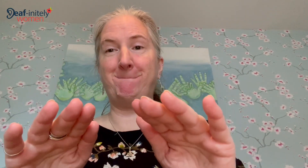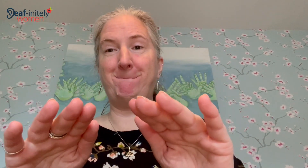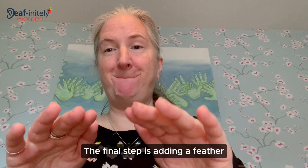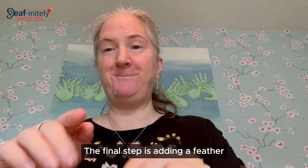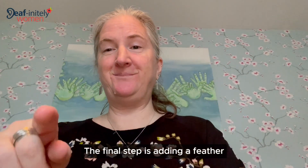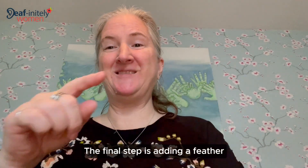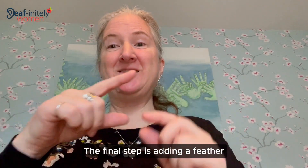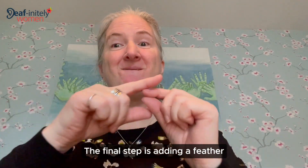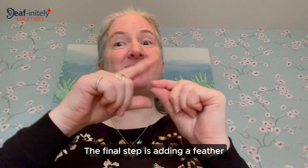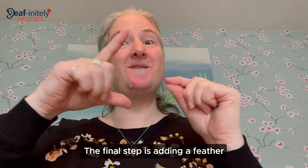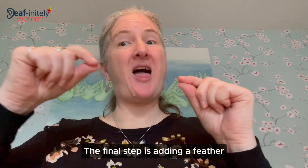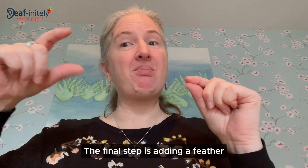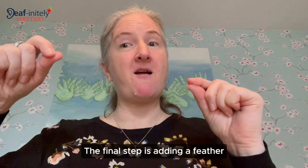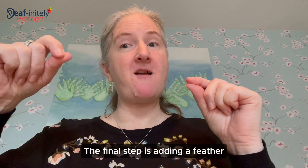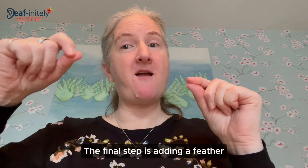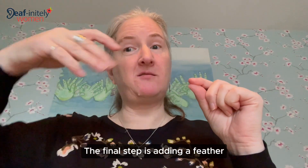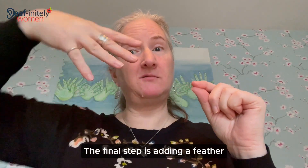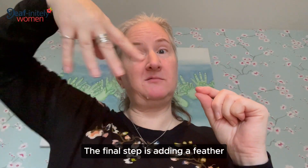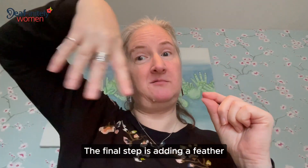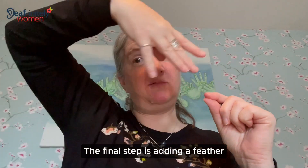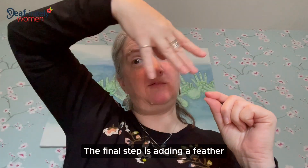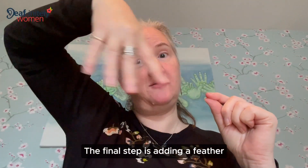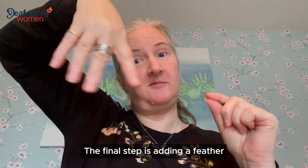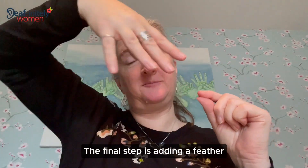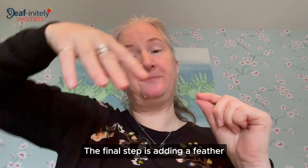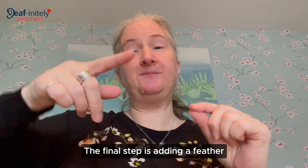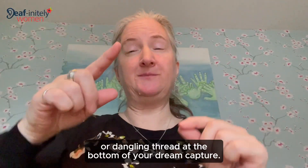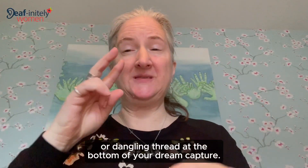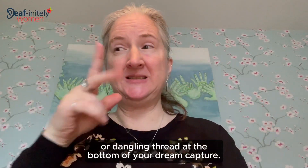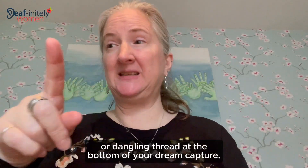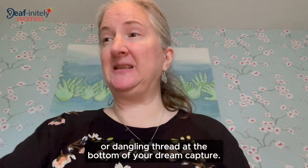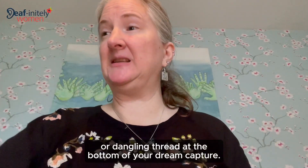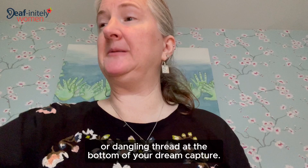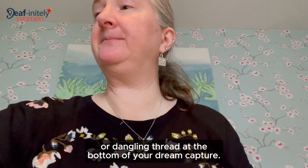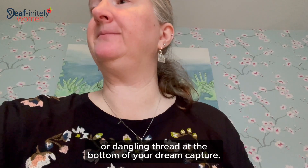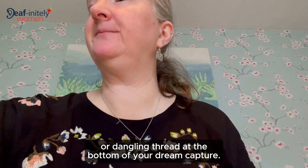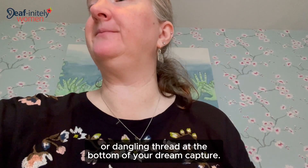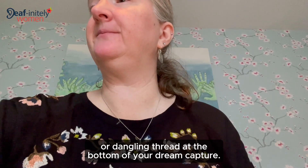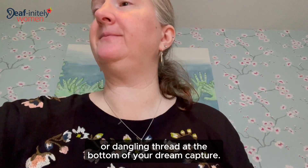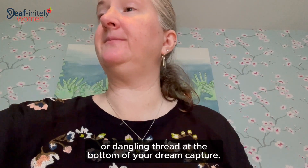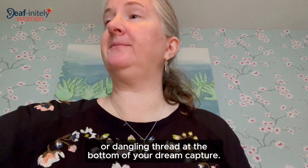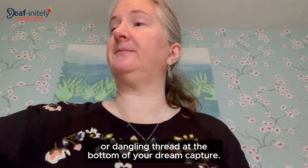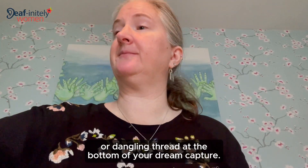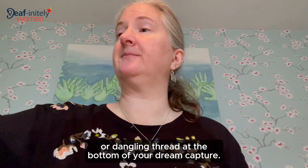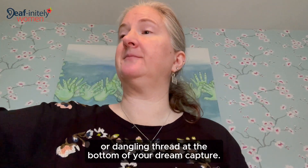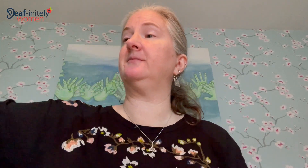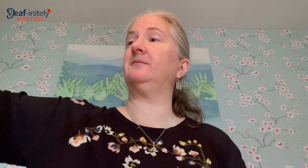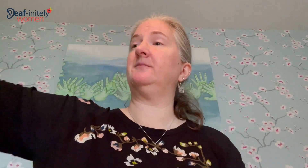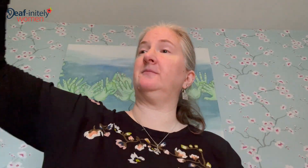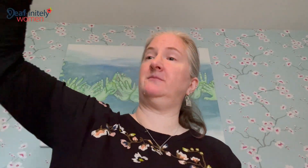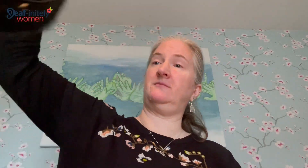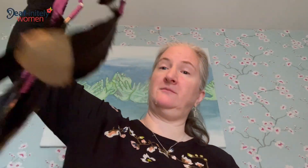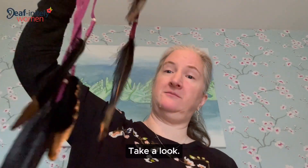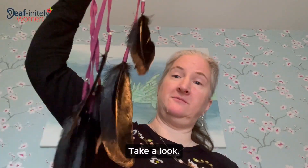The final step is adding a feather or dangling thread at the bottom of your dream catcher. Take a